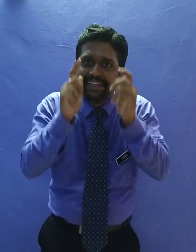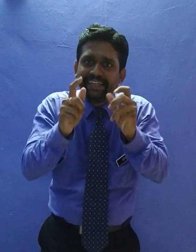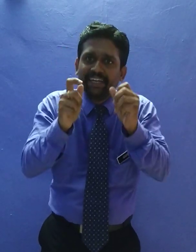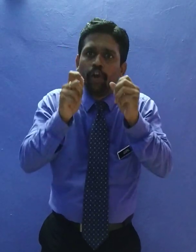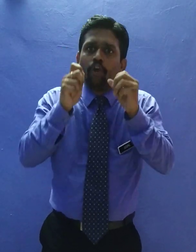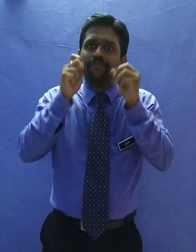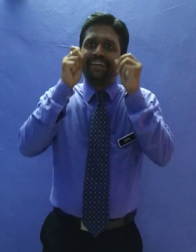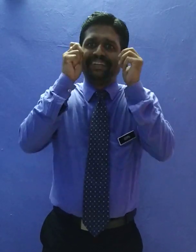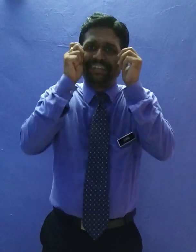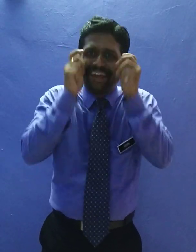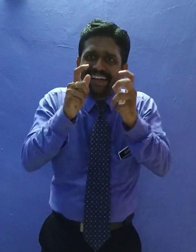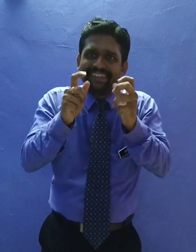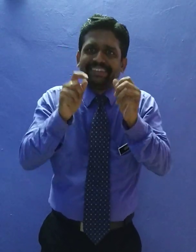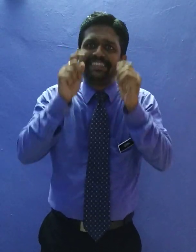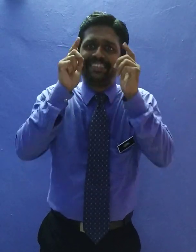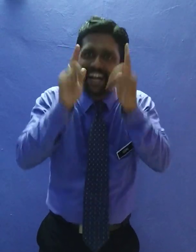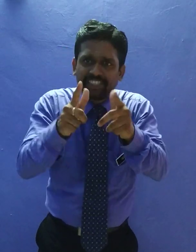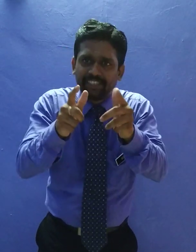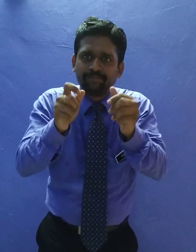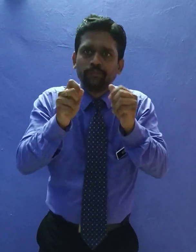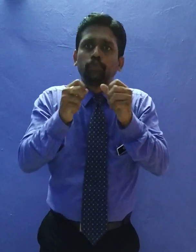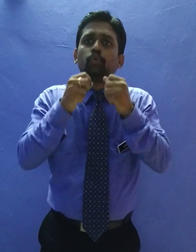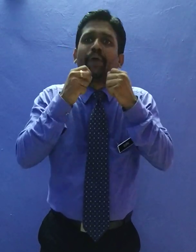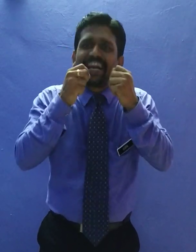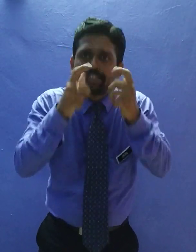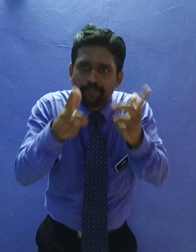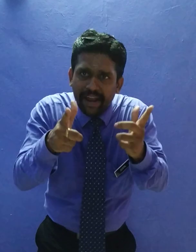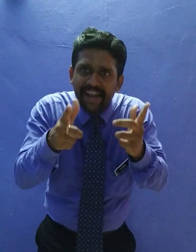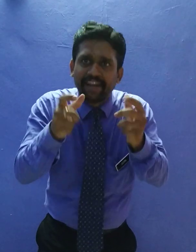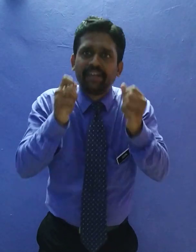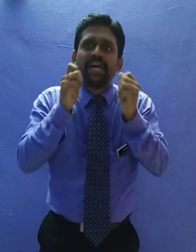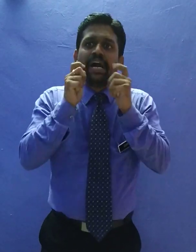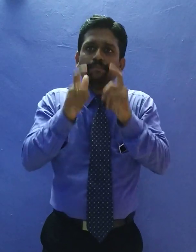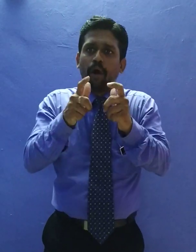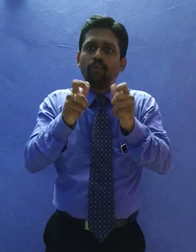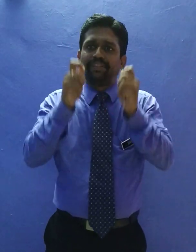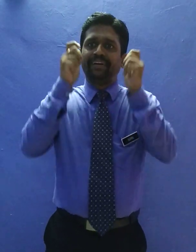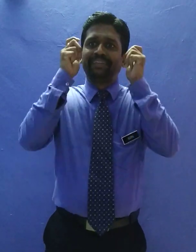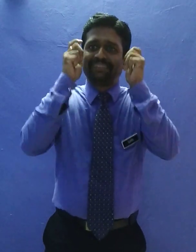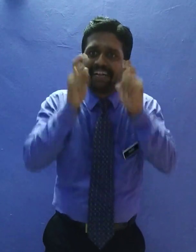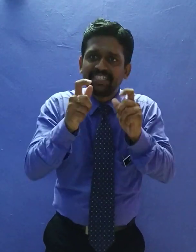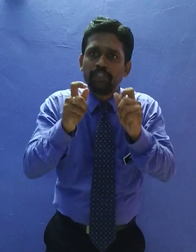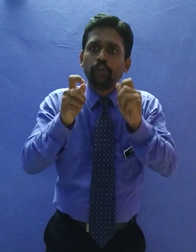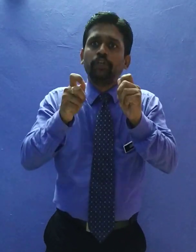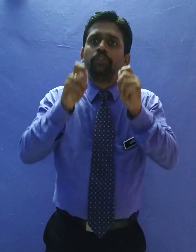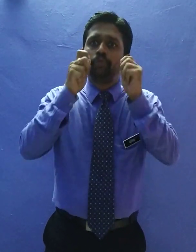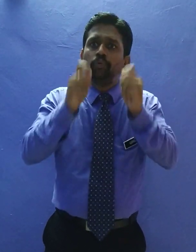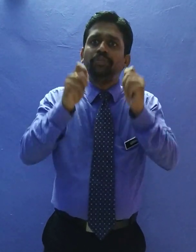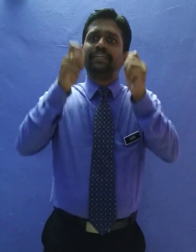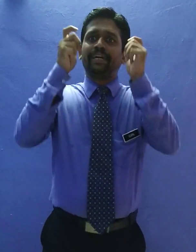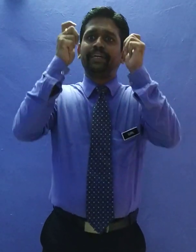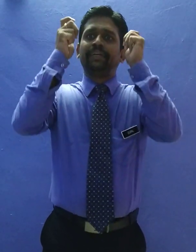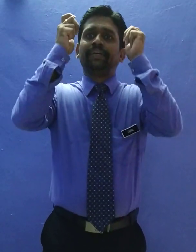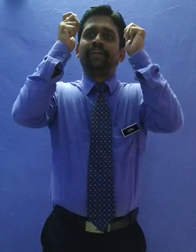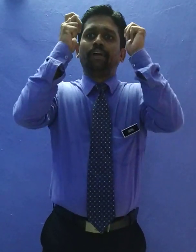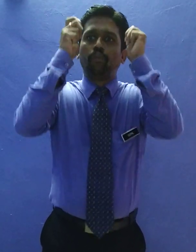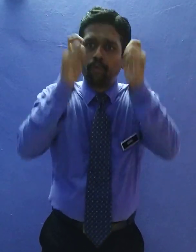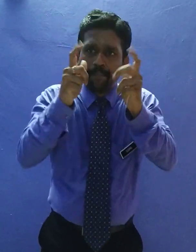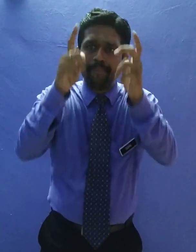leader will take charge to explain about the task to their group